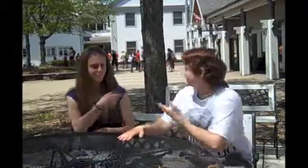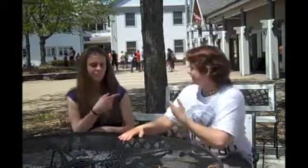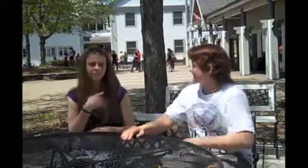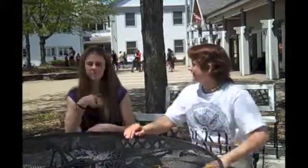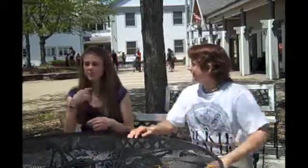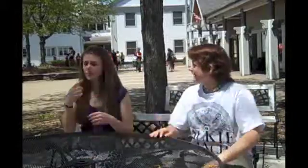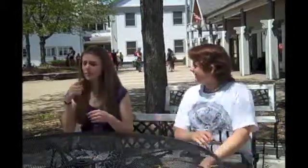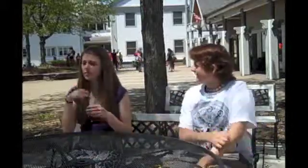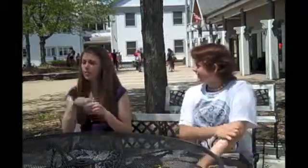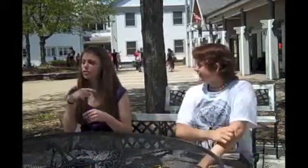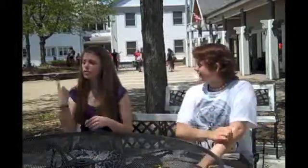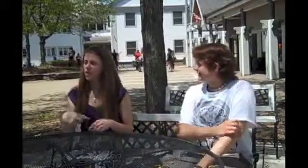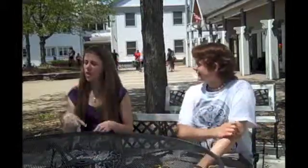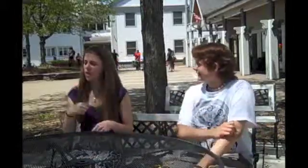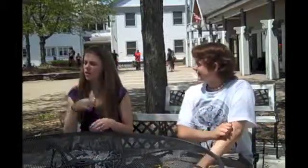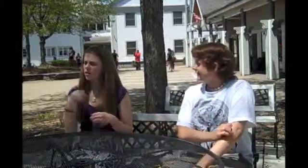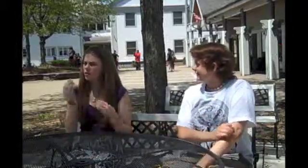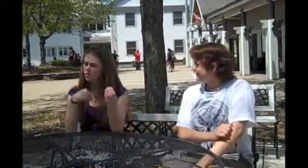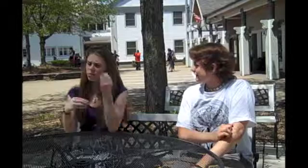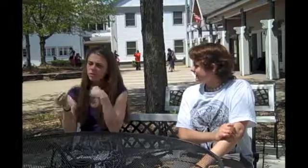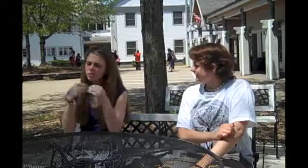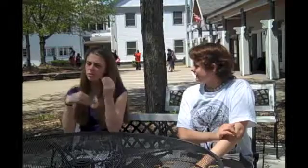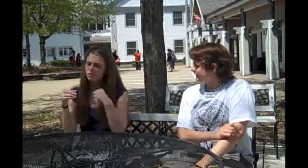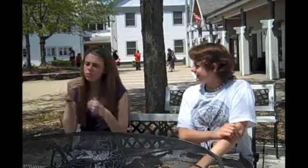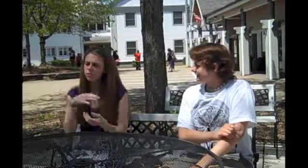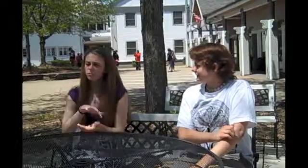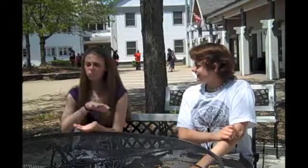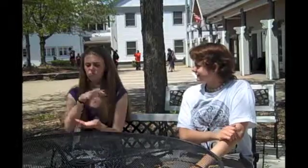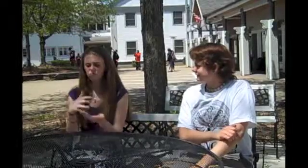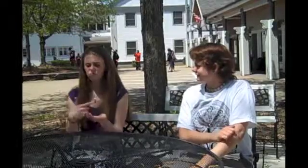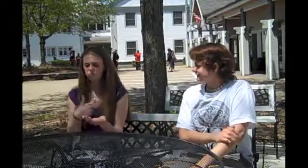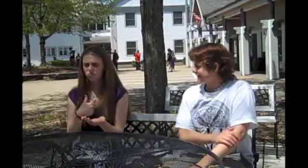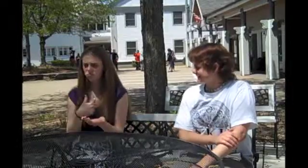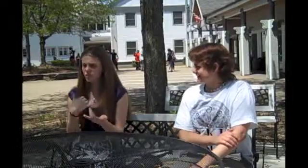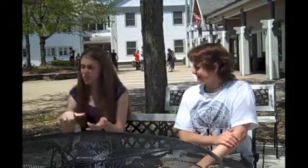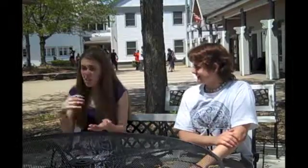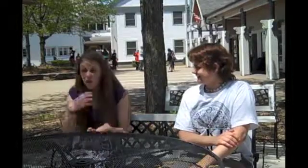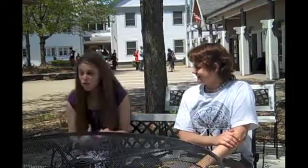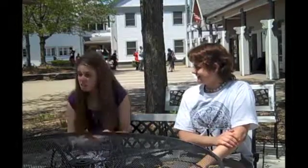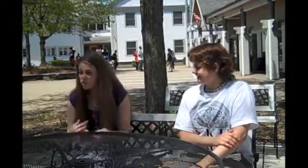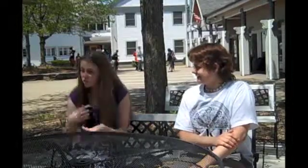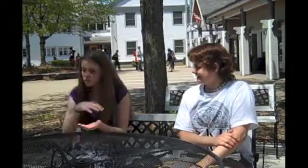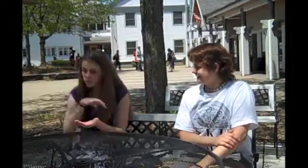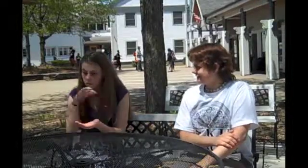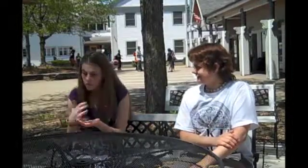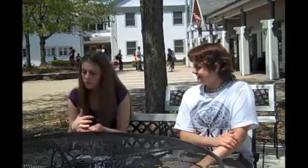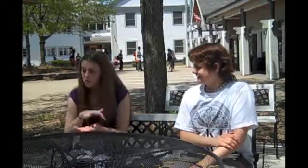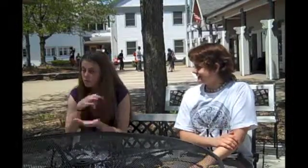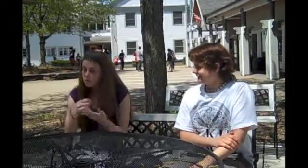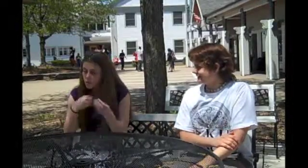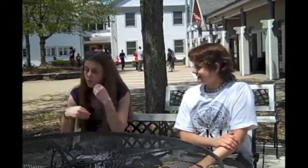I easily gained 10 pounds in a week. And I could just eat and eat and